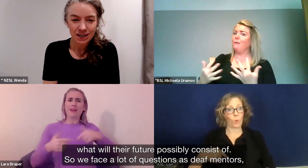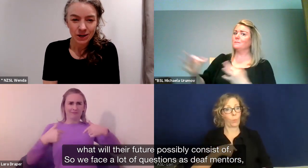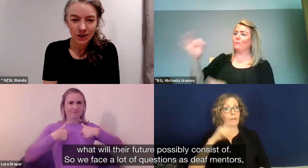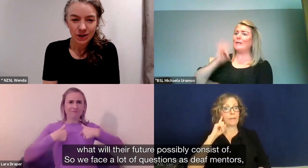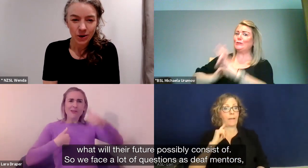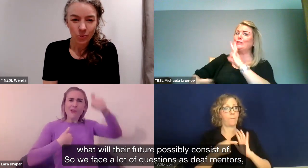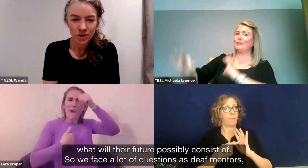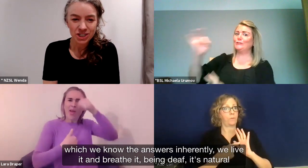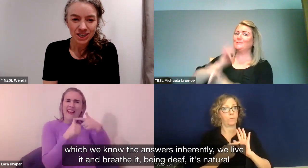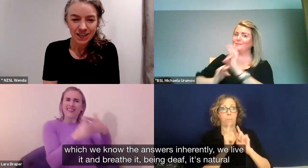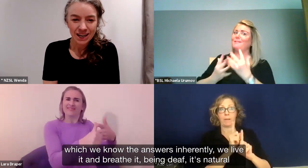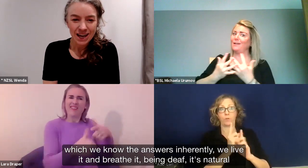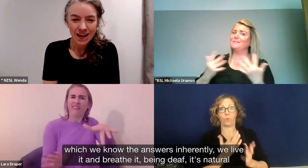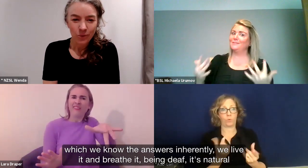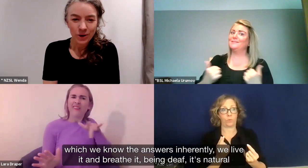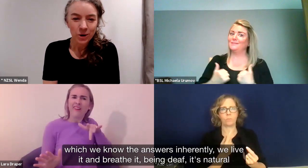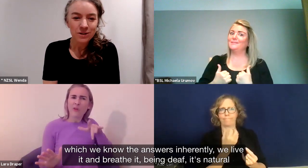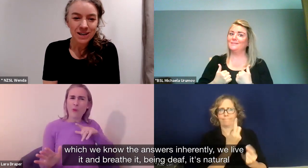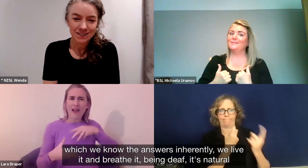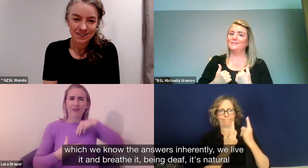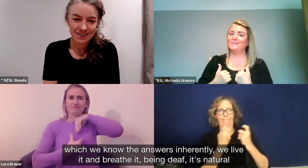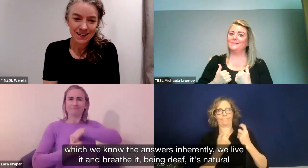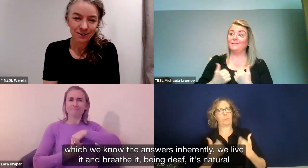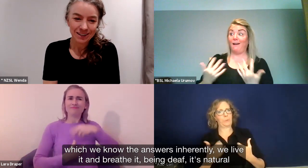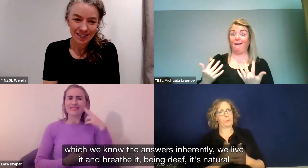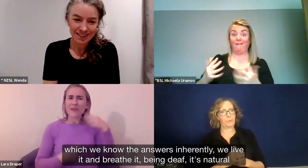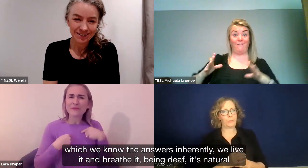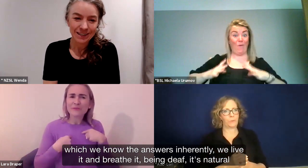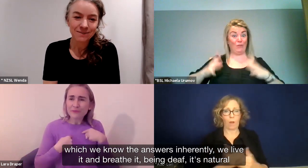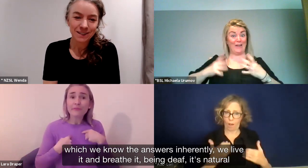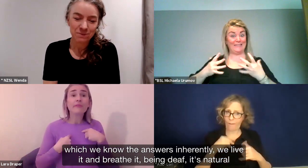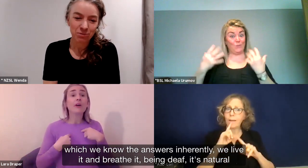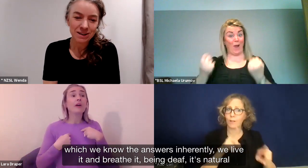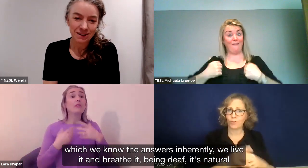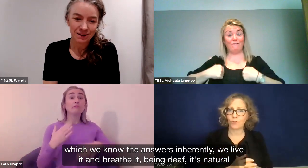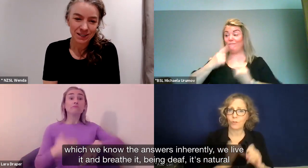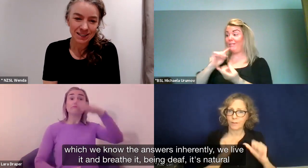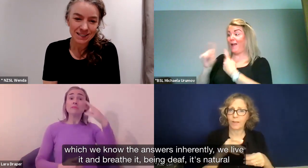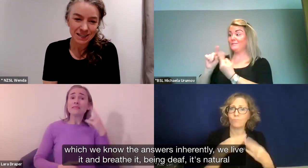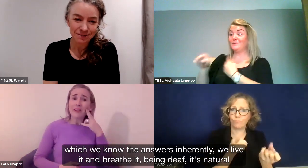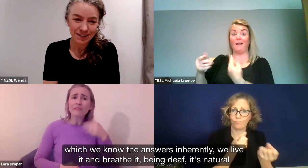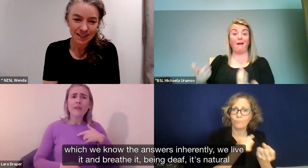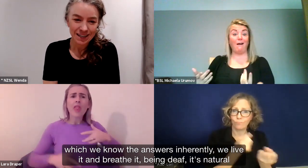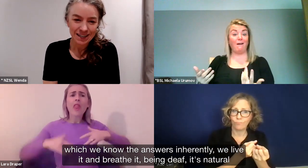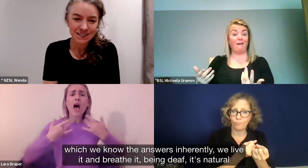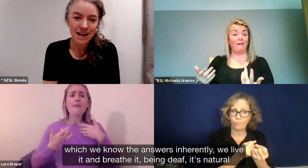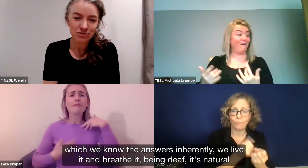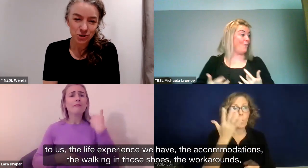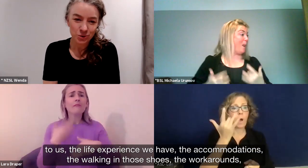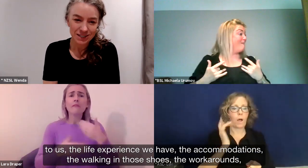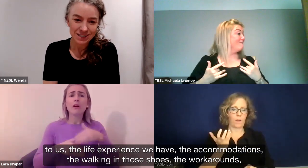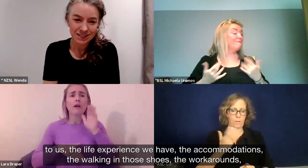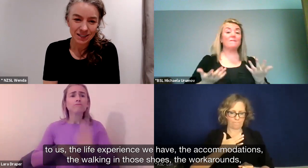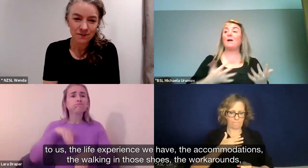which we know the answers inherently. We live it and breathe it, being deaf. It's